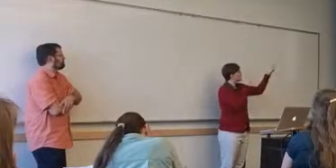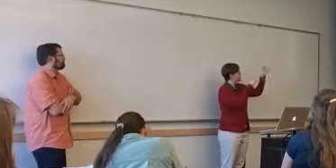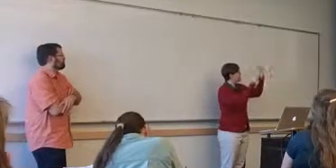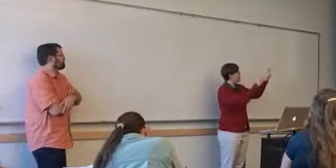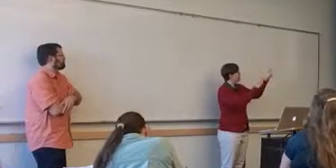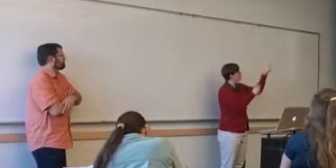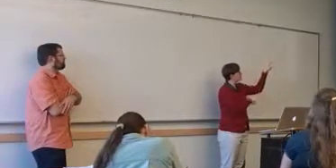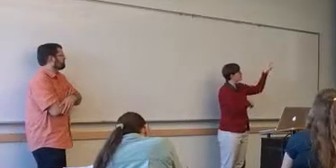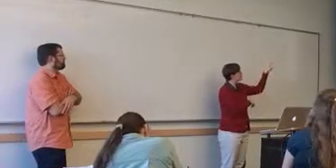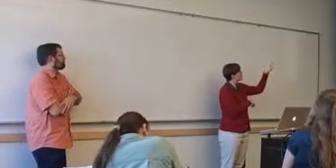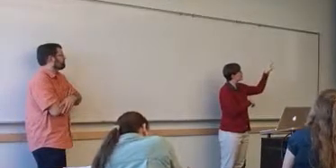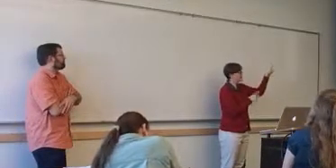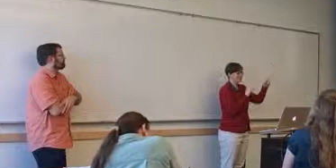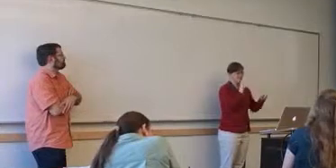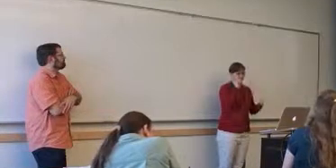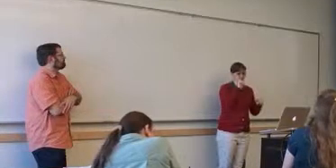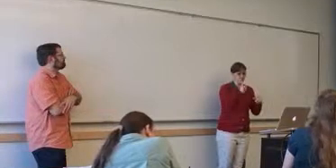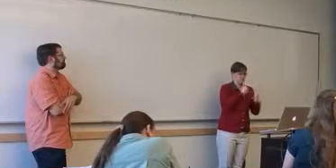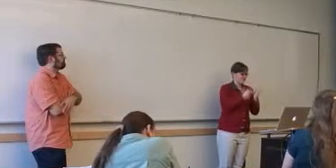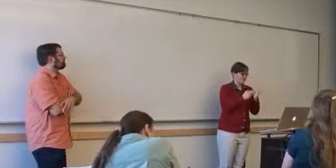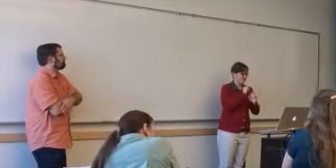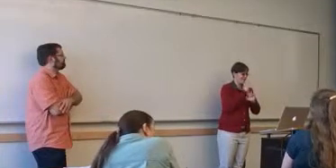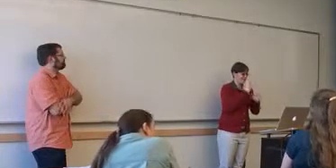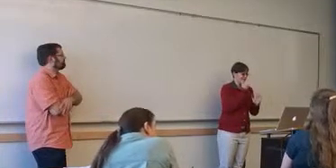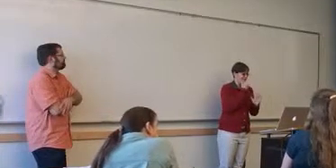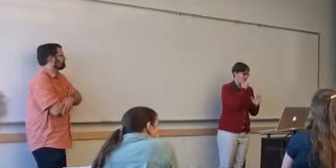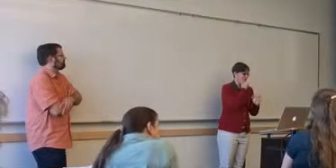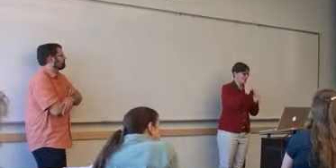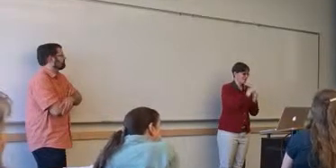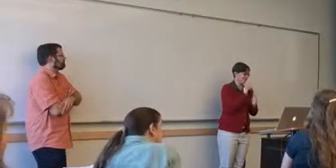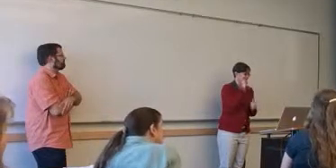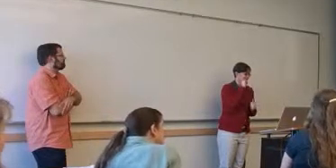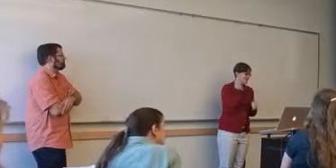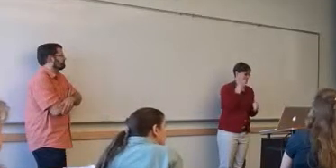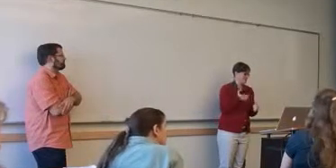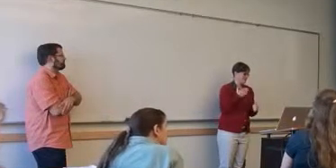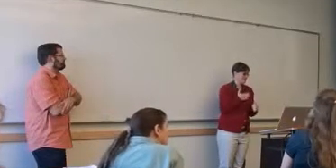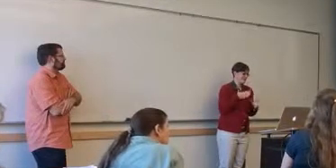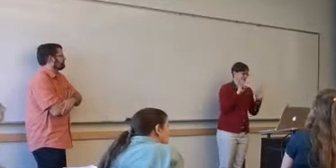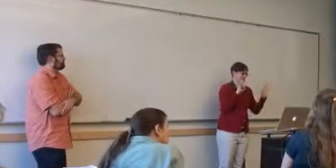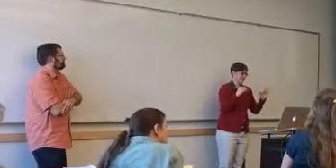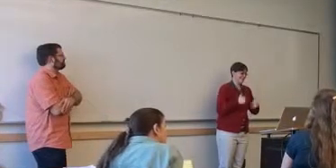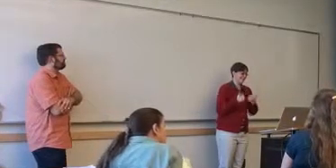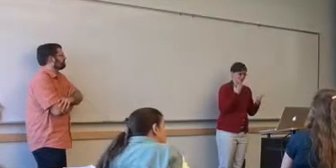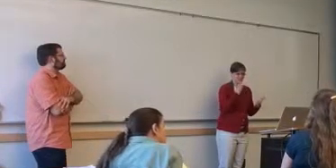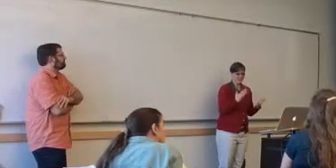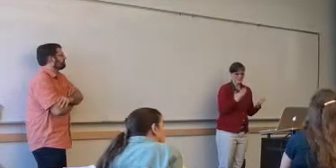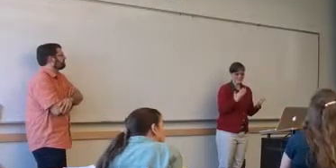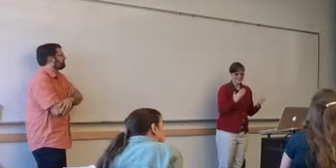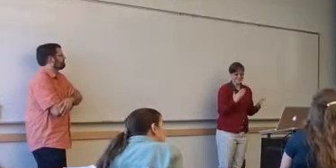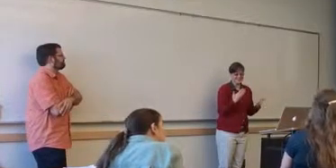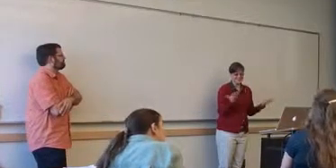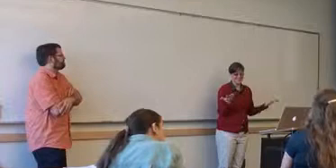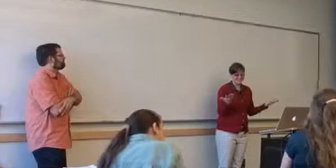Dwayne? So, now it's you. Any questions, please answer. Oh, well, please ask. I will answer.